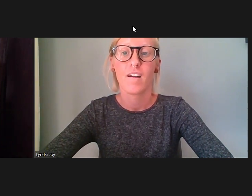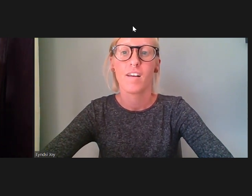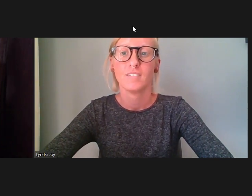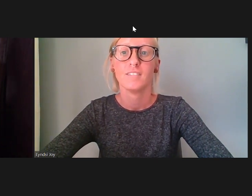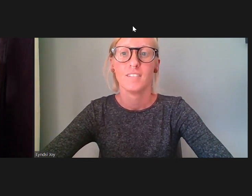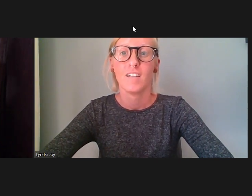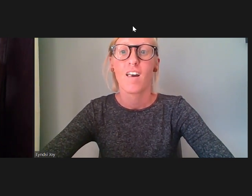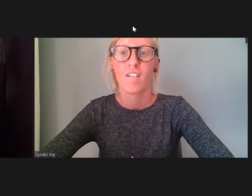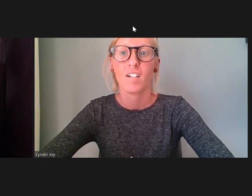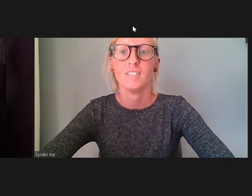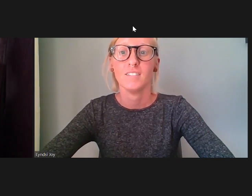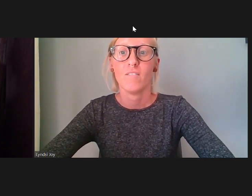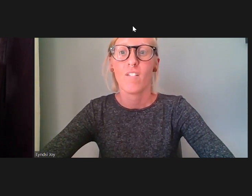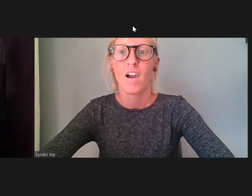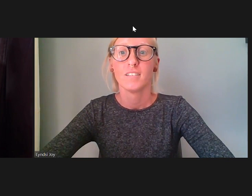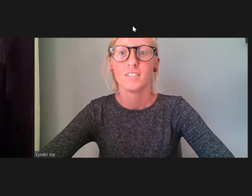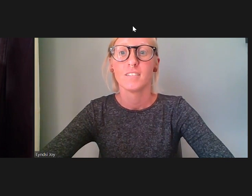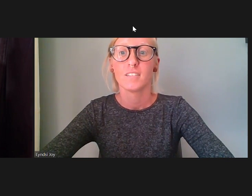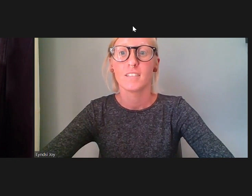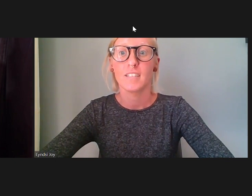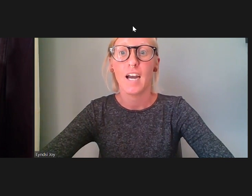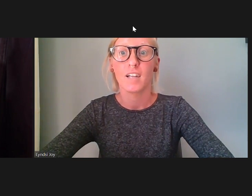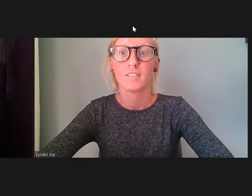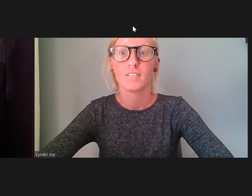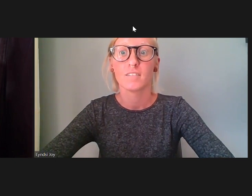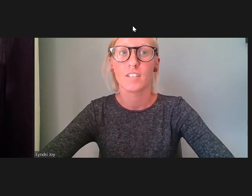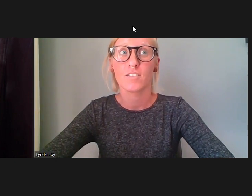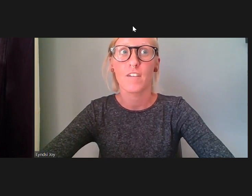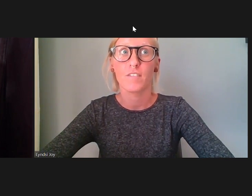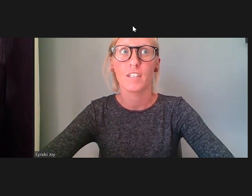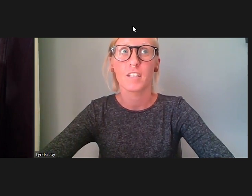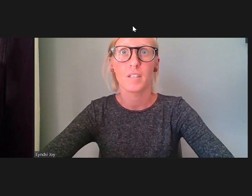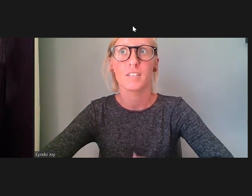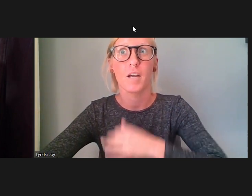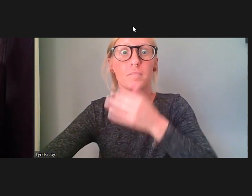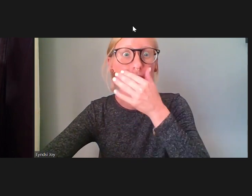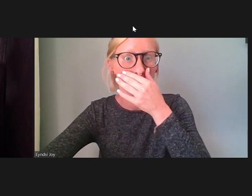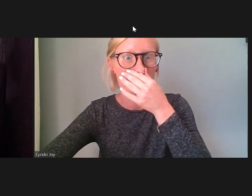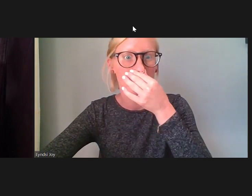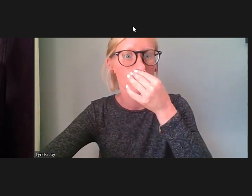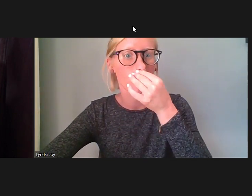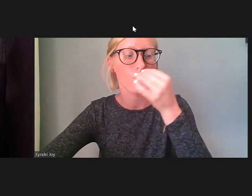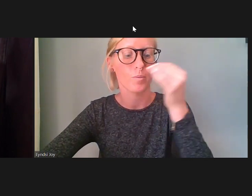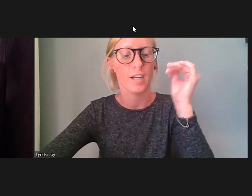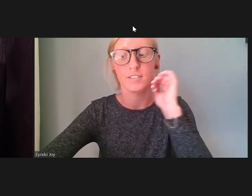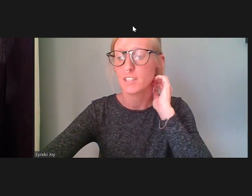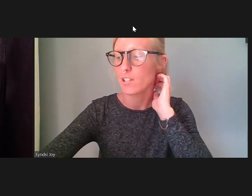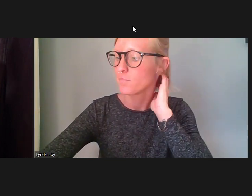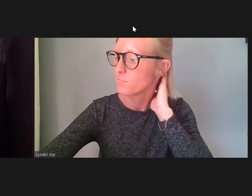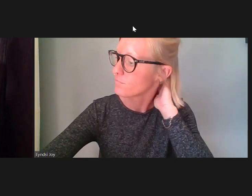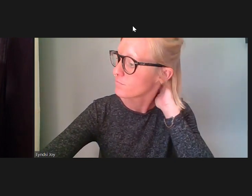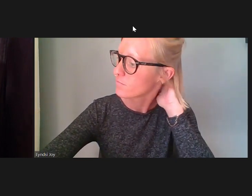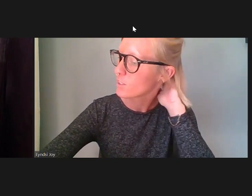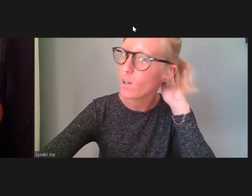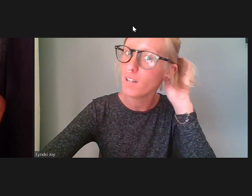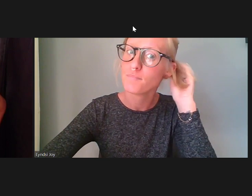like, like a really long video and you're like, I don't want to do this. Let me know. There's definitely going to be some before we end,